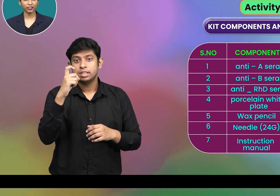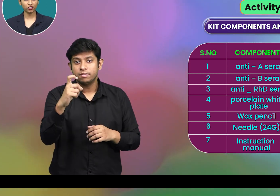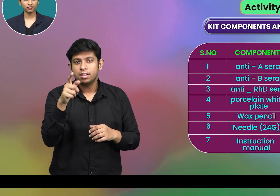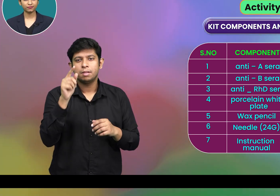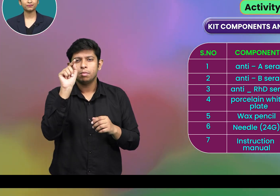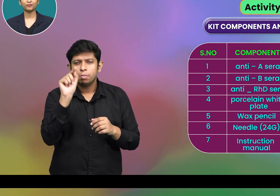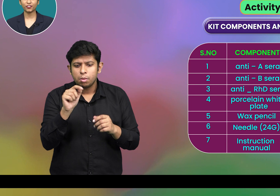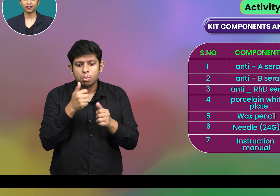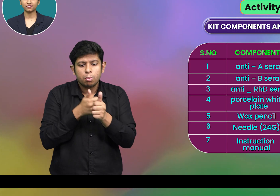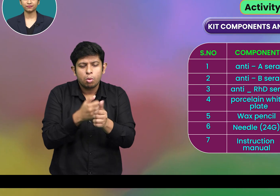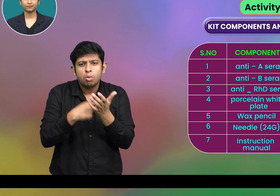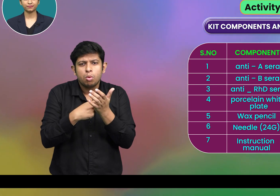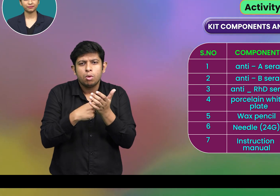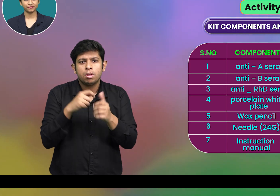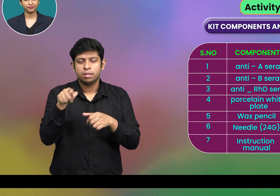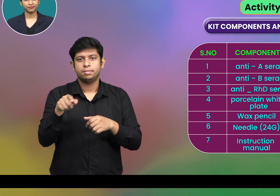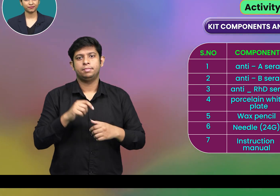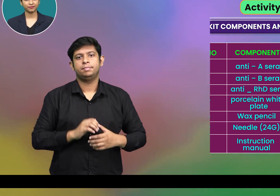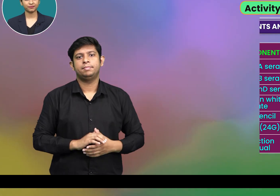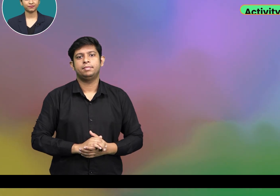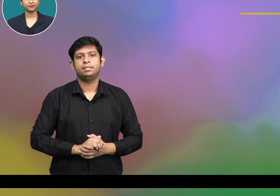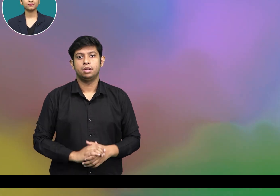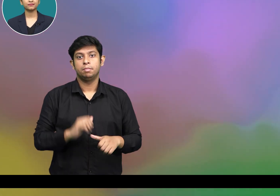Instruction manual 1.